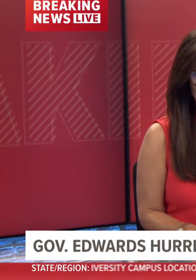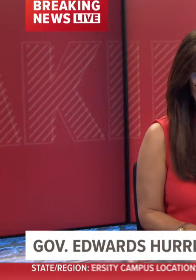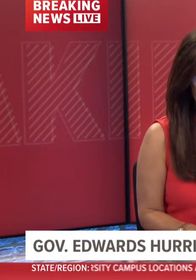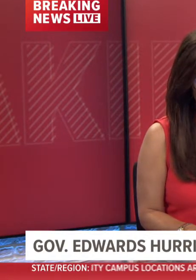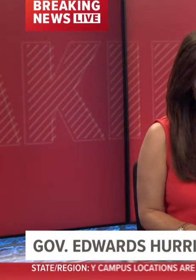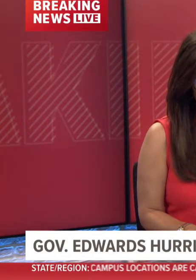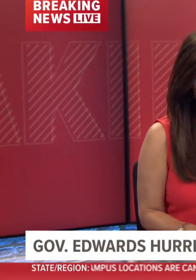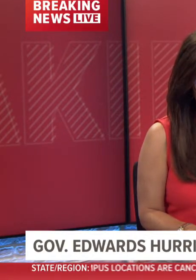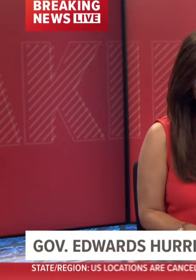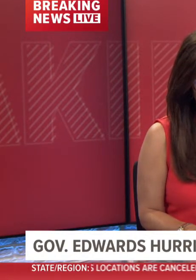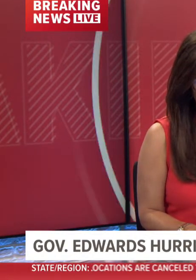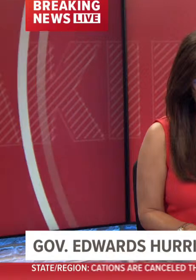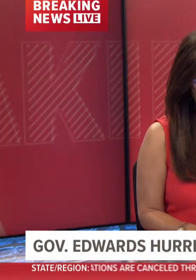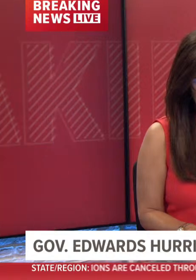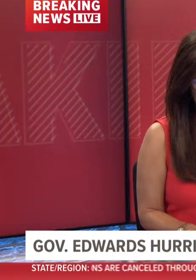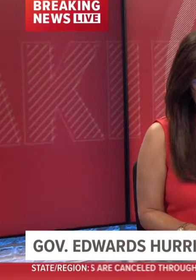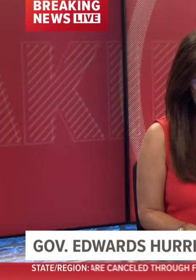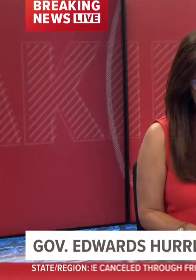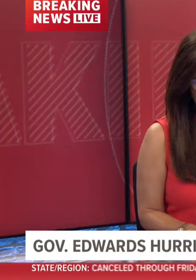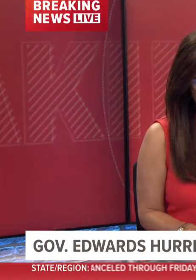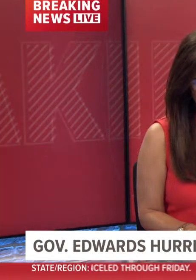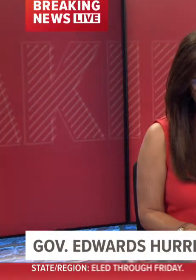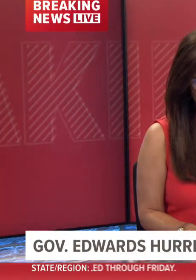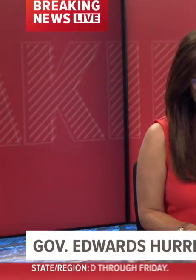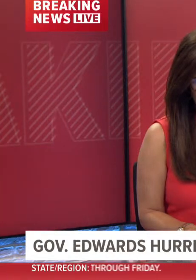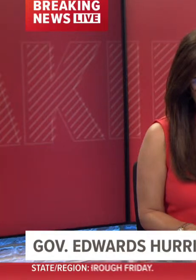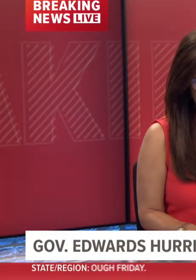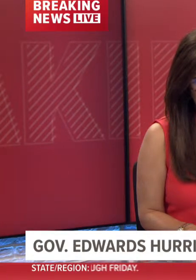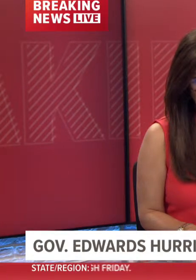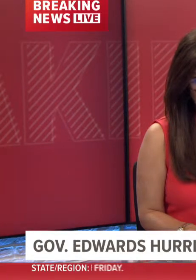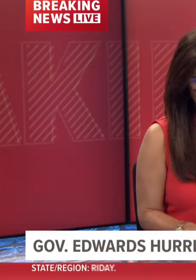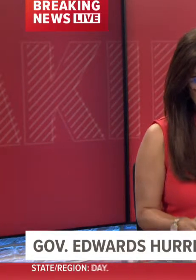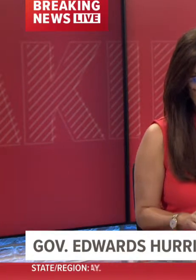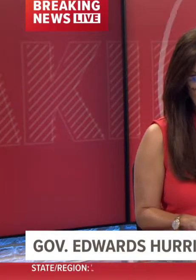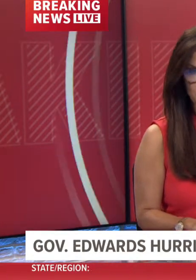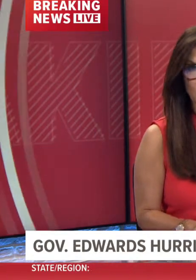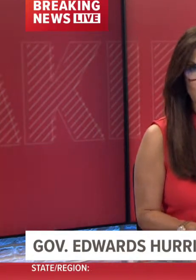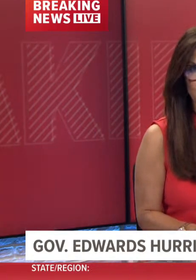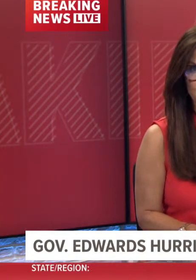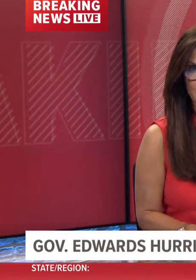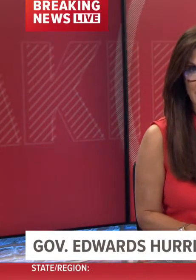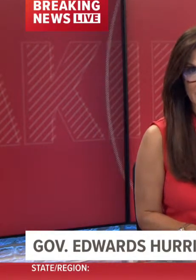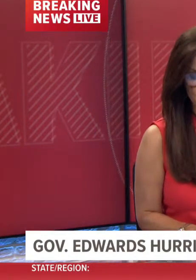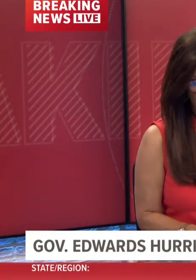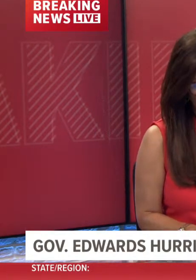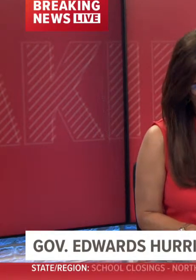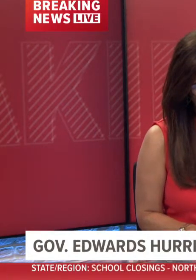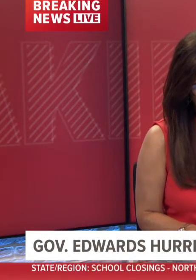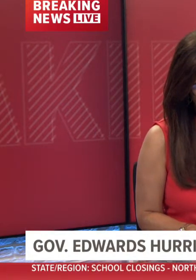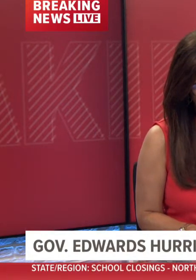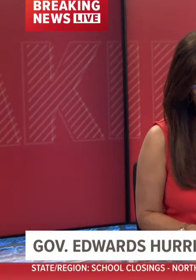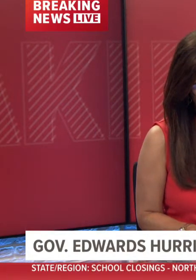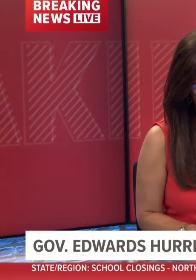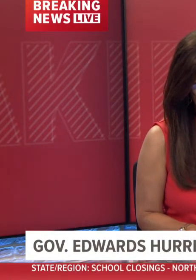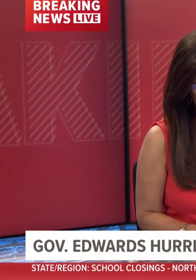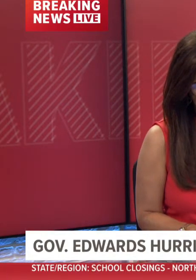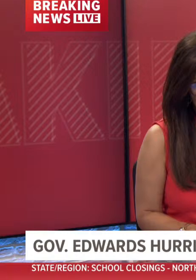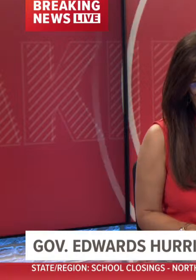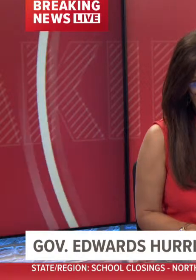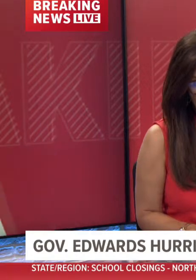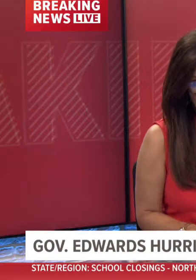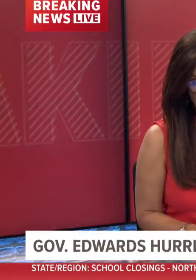2 men who passed in the Jackson and Acadia parishes areas. We're not sure about that 4th person, the age or the gender of that